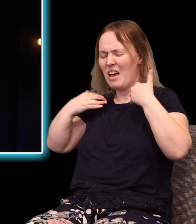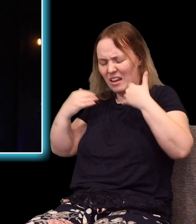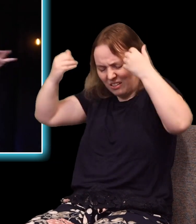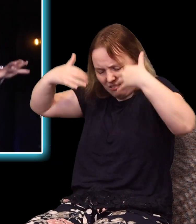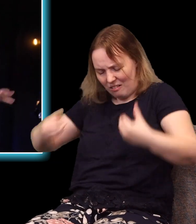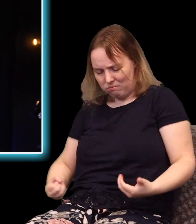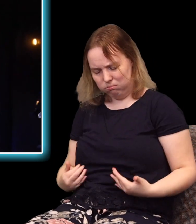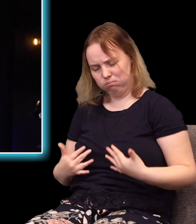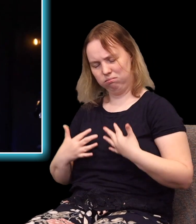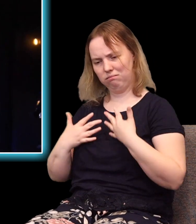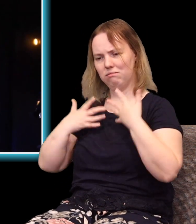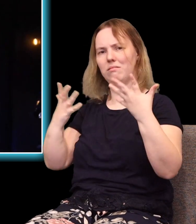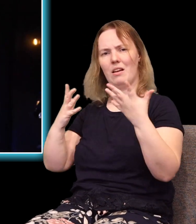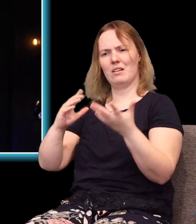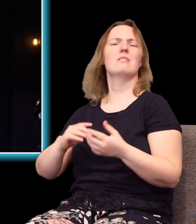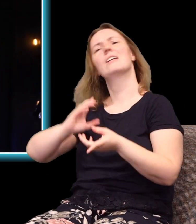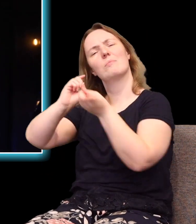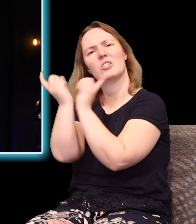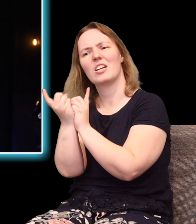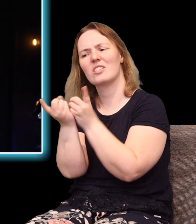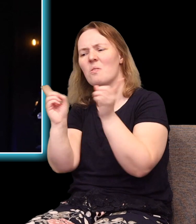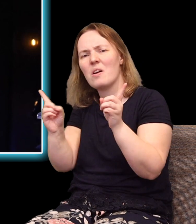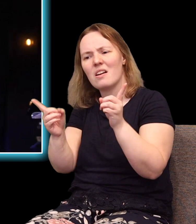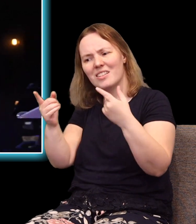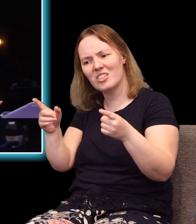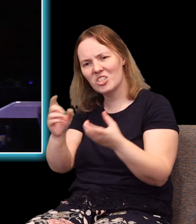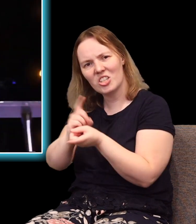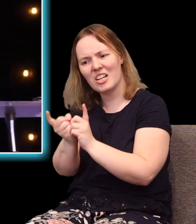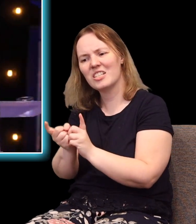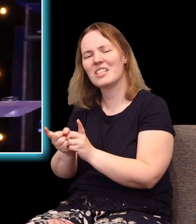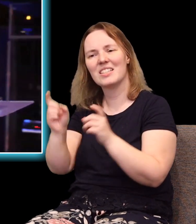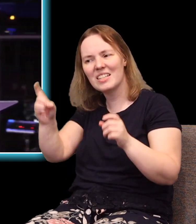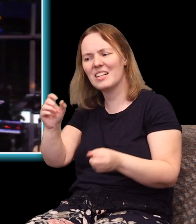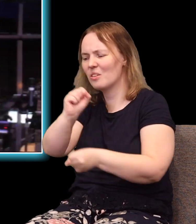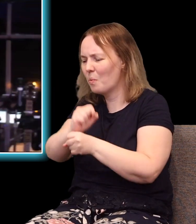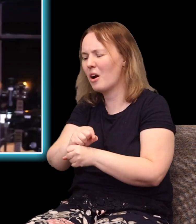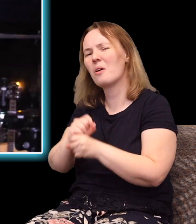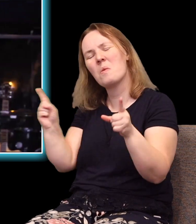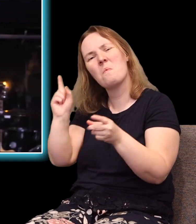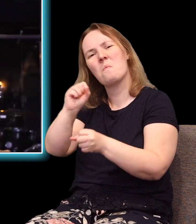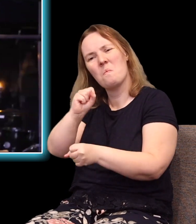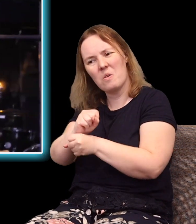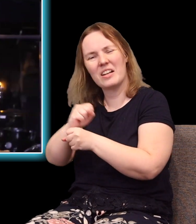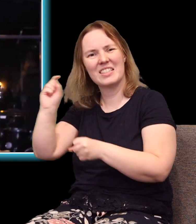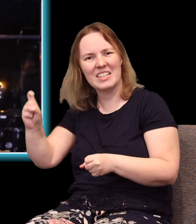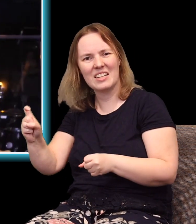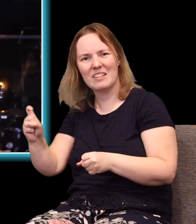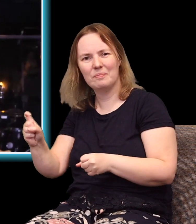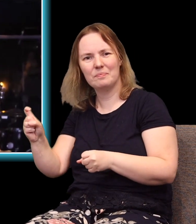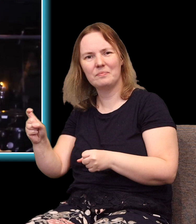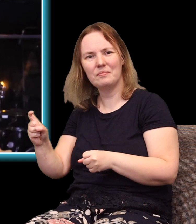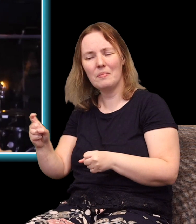into every part of our system and to bring change where change is needed, to work where work is needed. That's